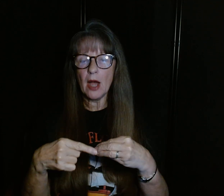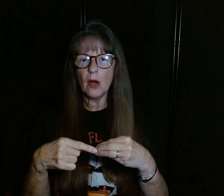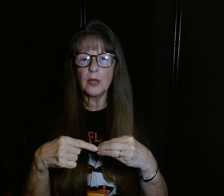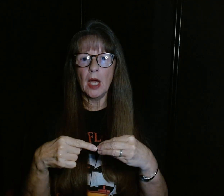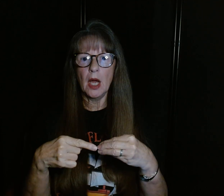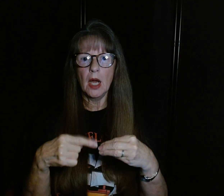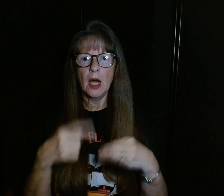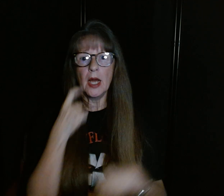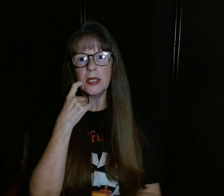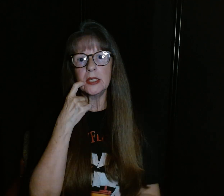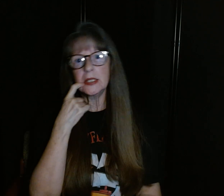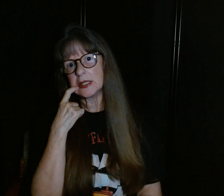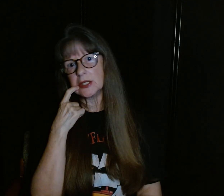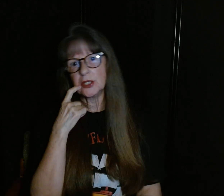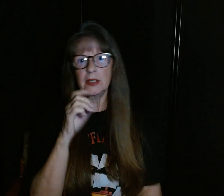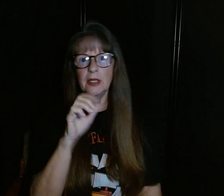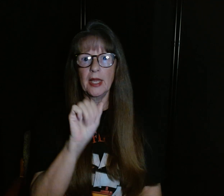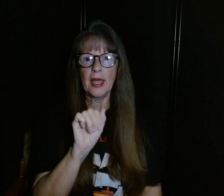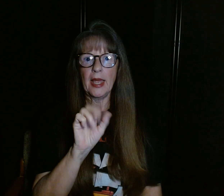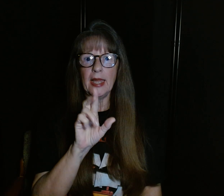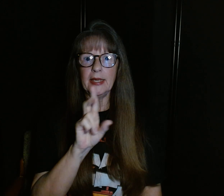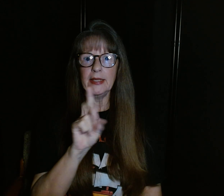about addiction.